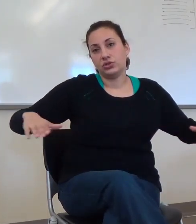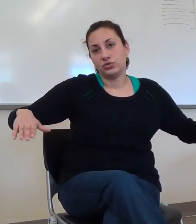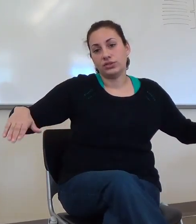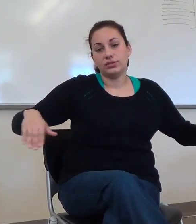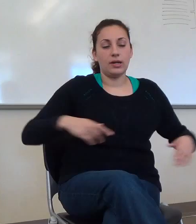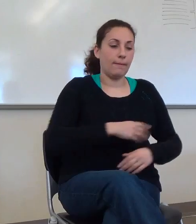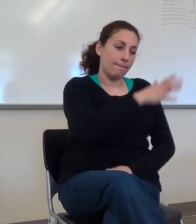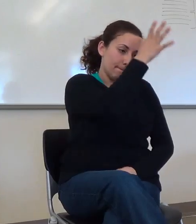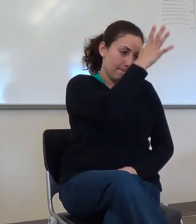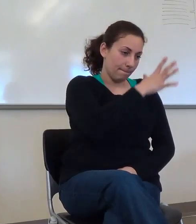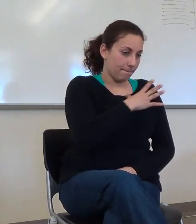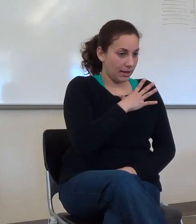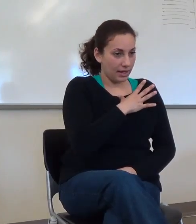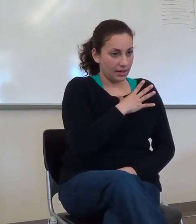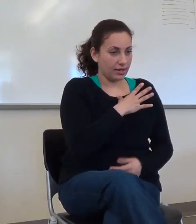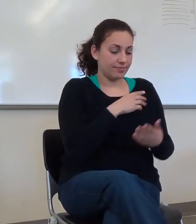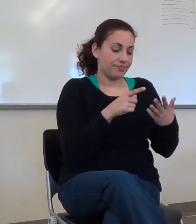men, women.